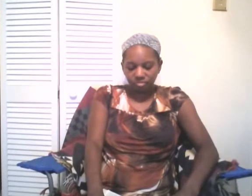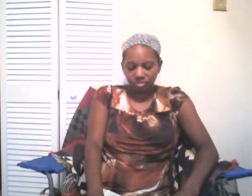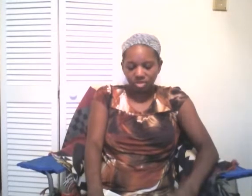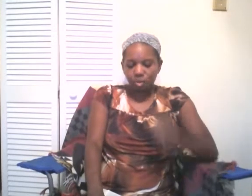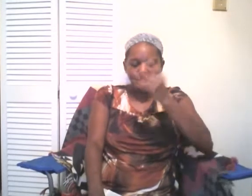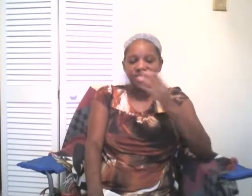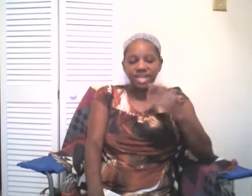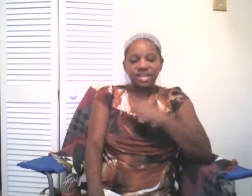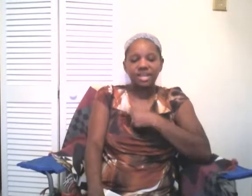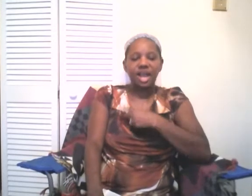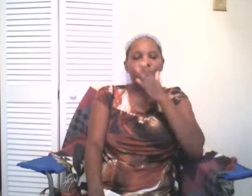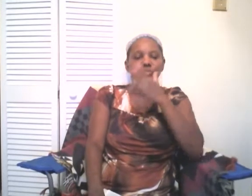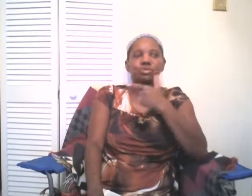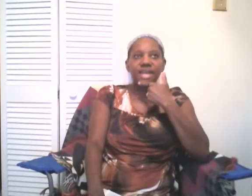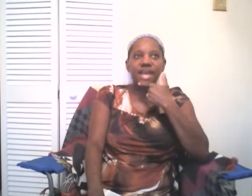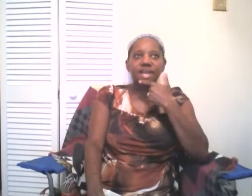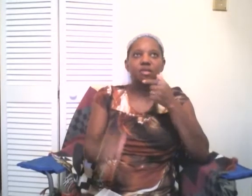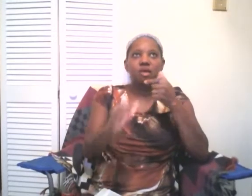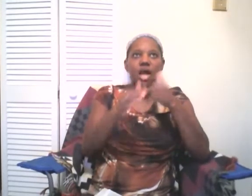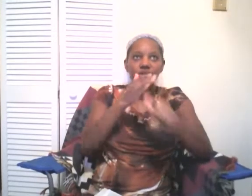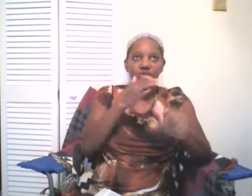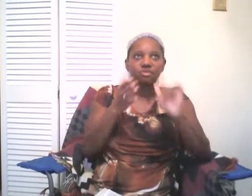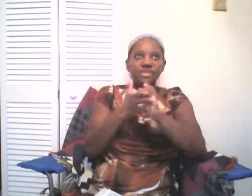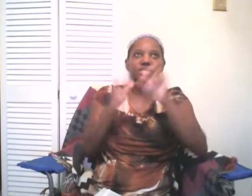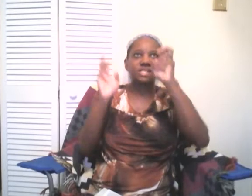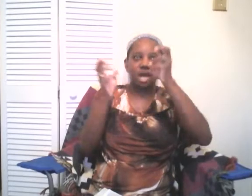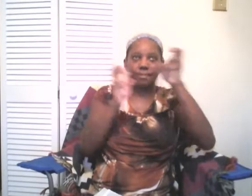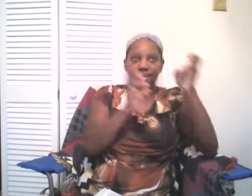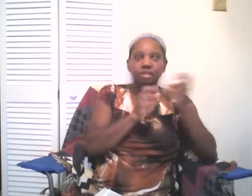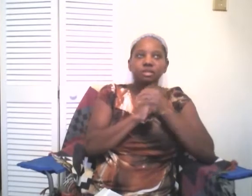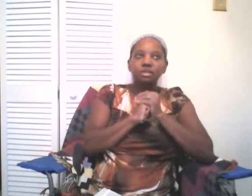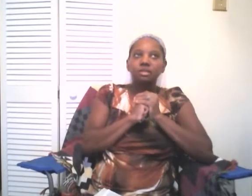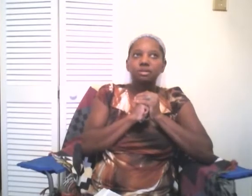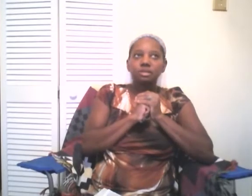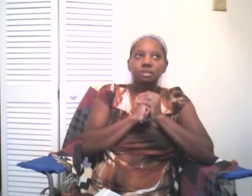The one thing I will say under this topic,